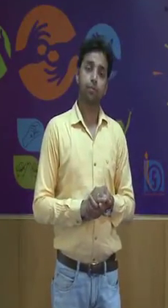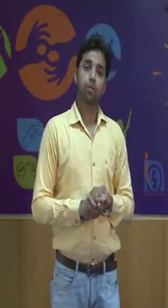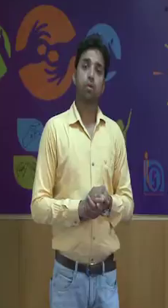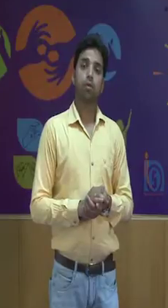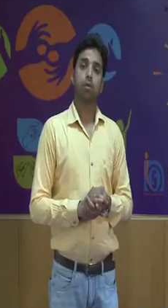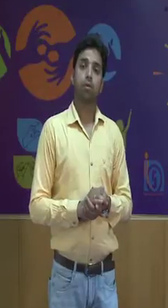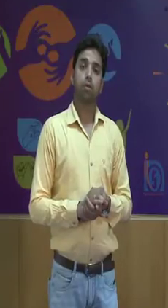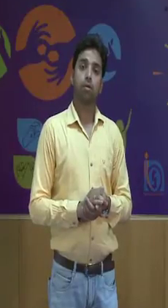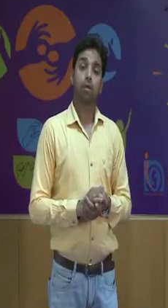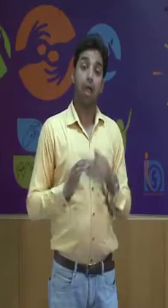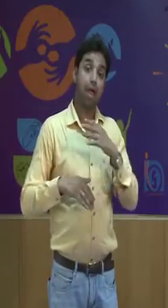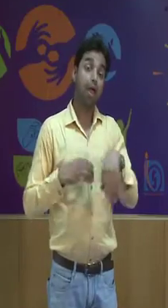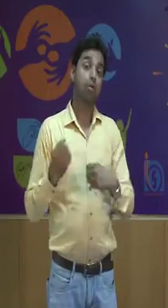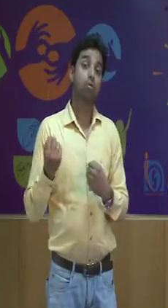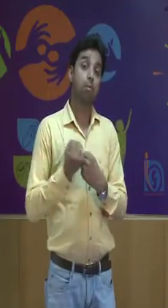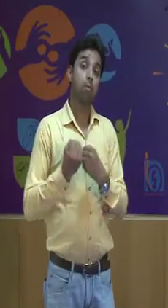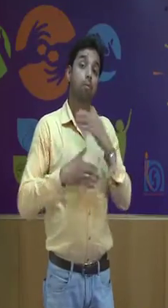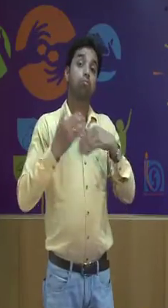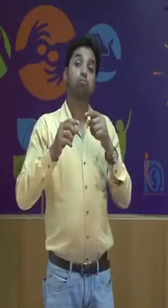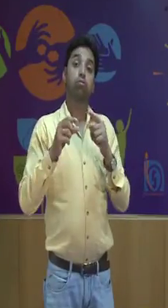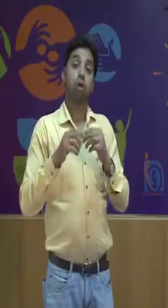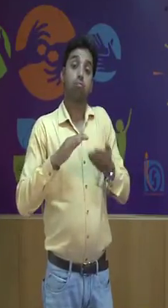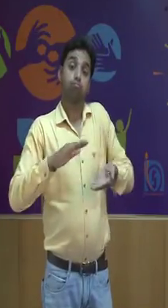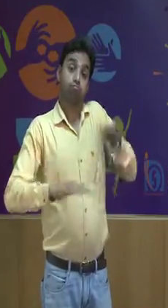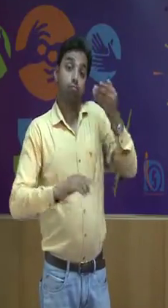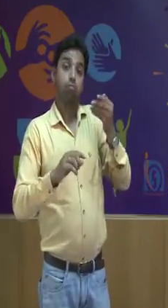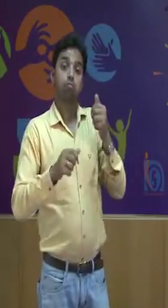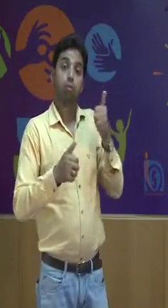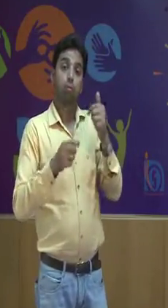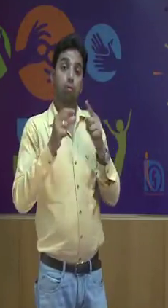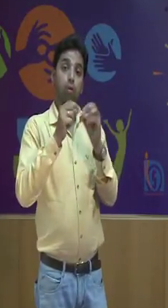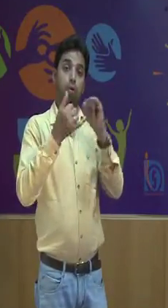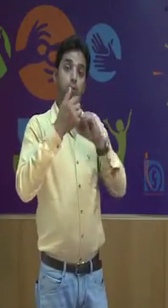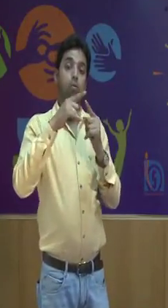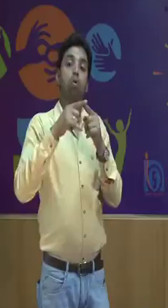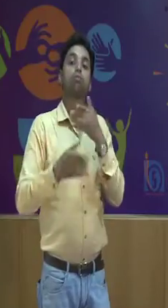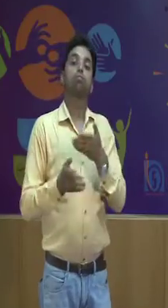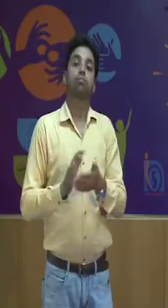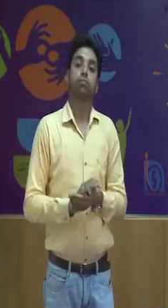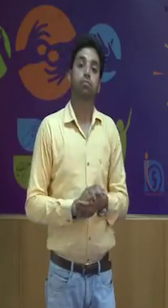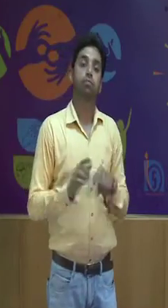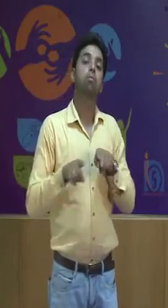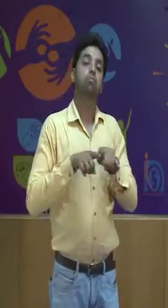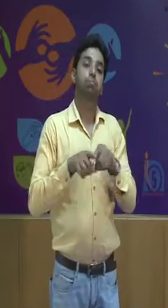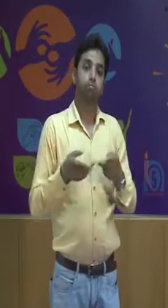and promoted to high post. For example, Malik